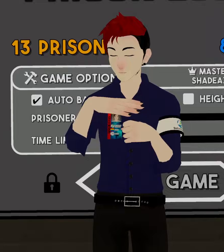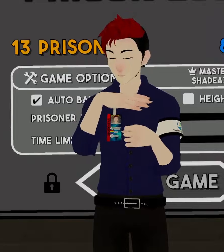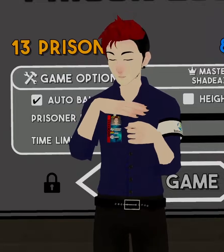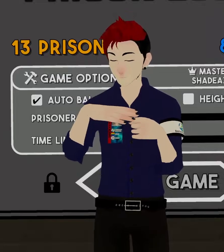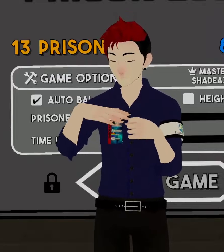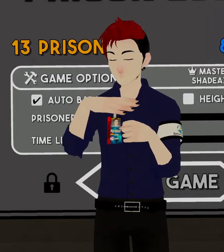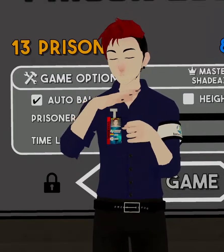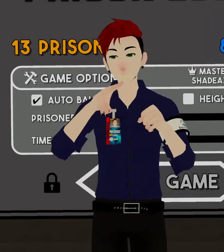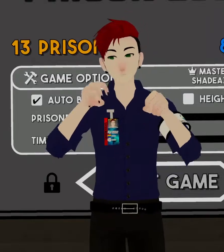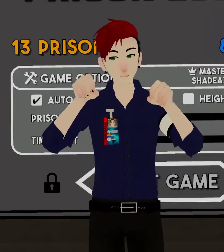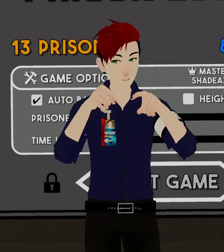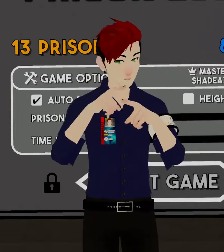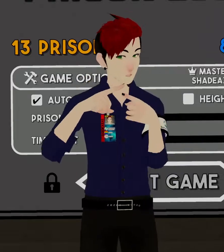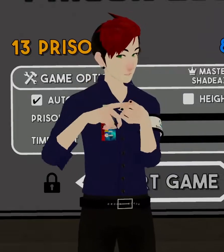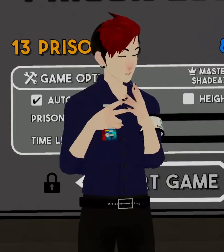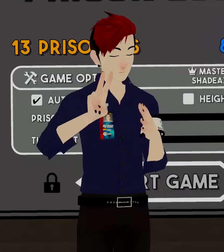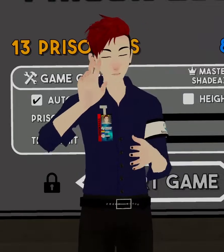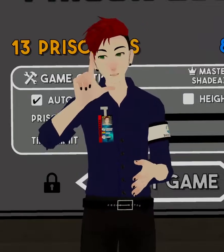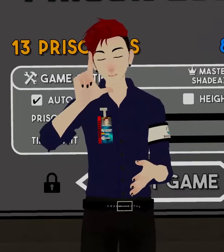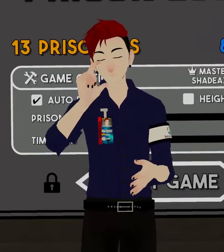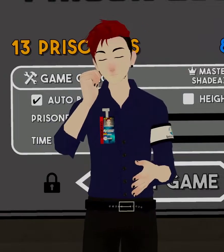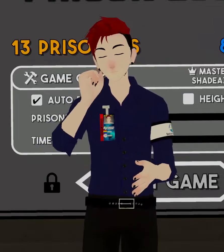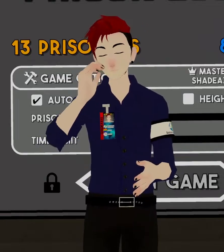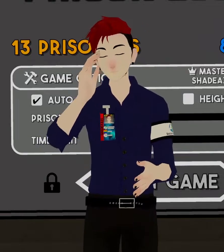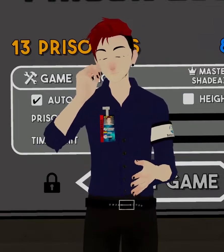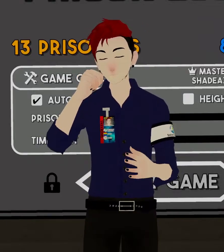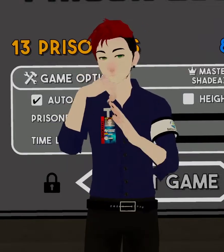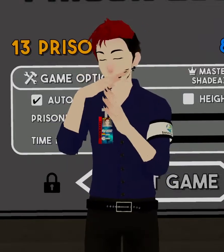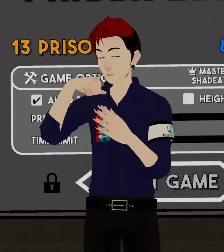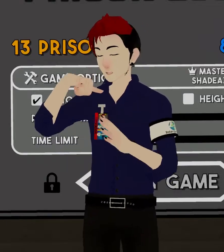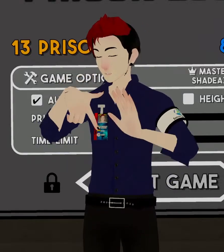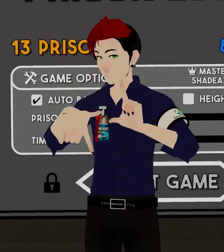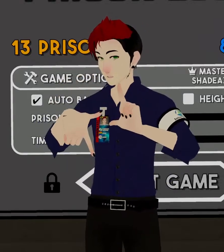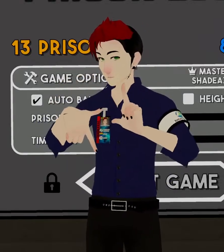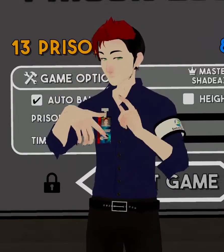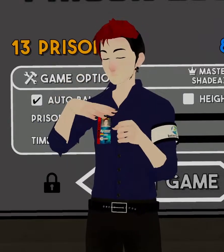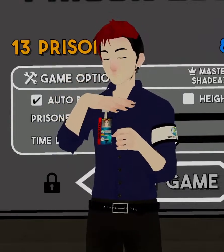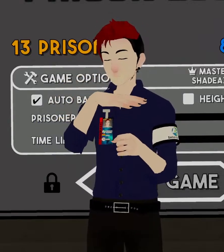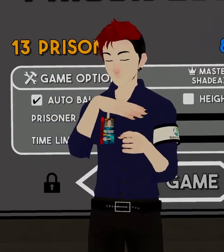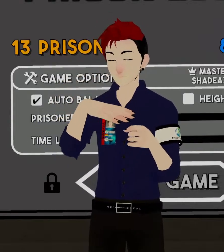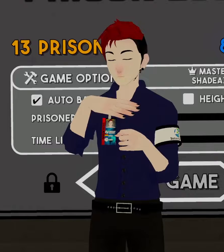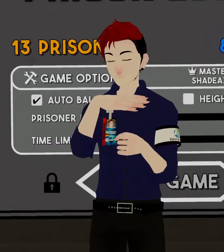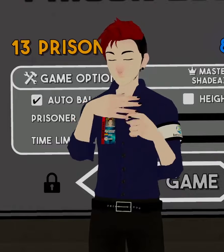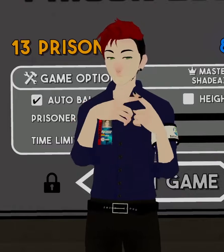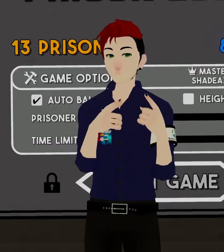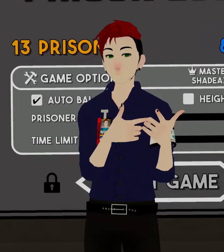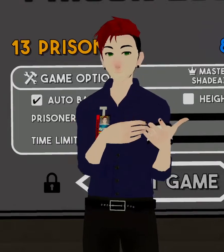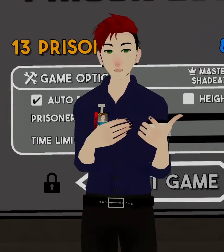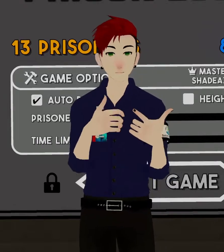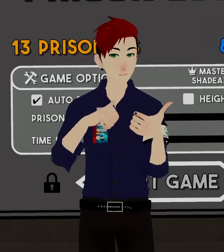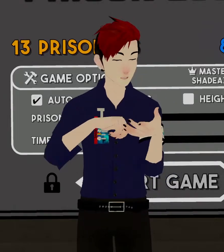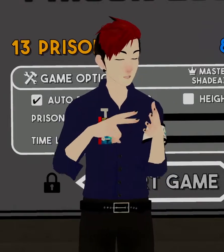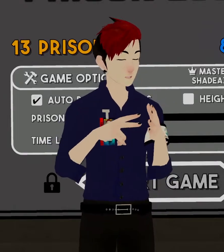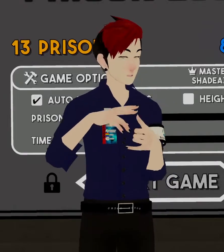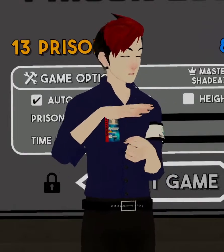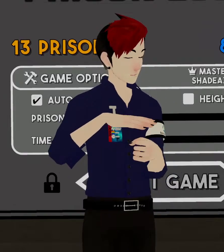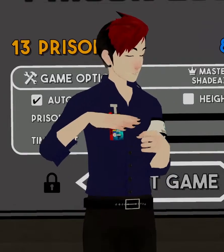Area. It can also mean location, but typically means